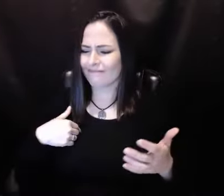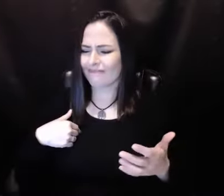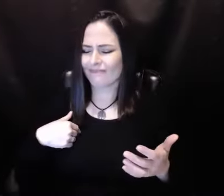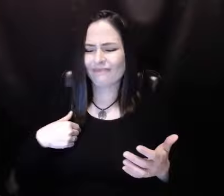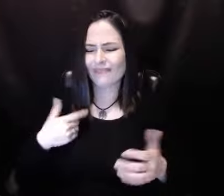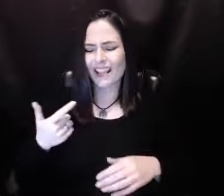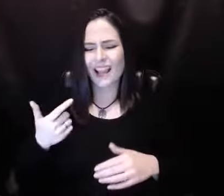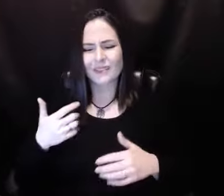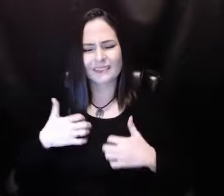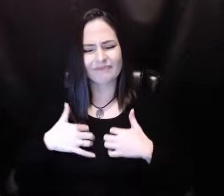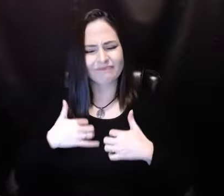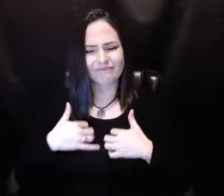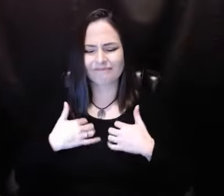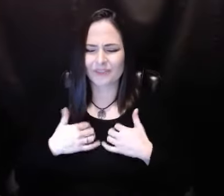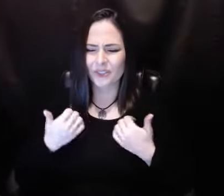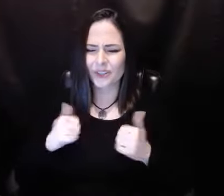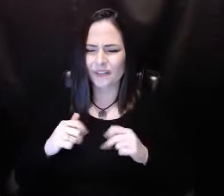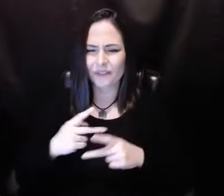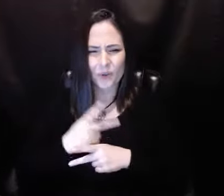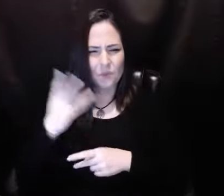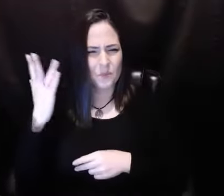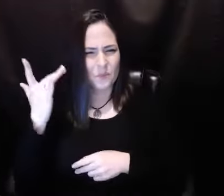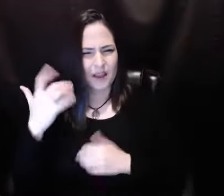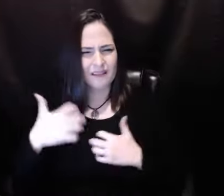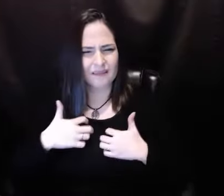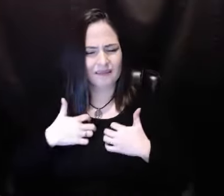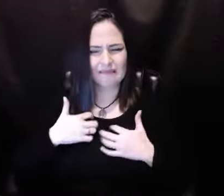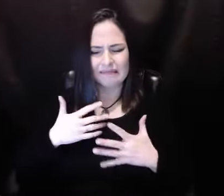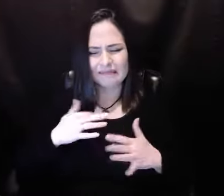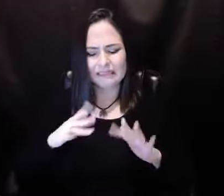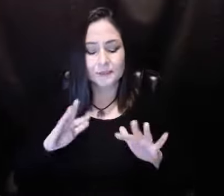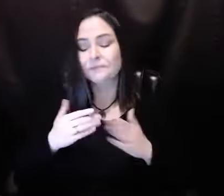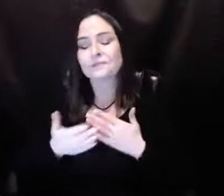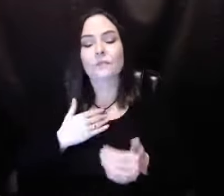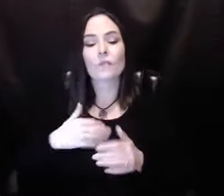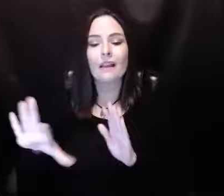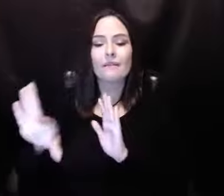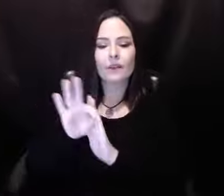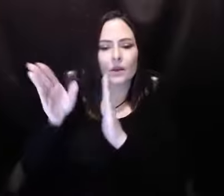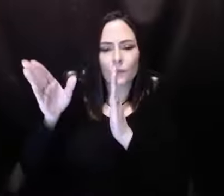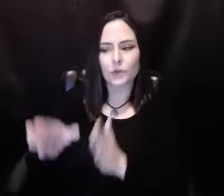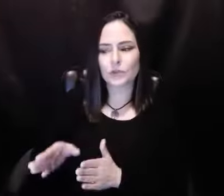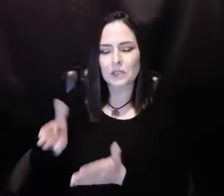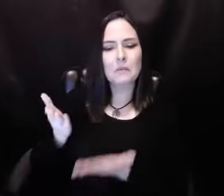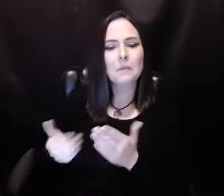There was something that I couldn't get past. And so I found